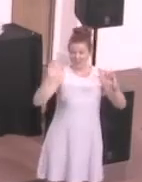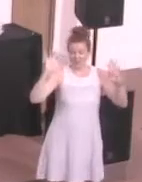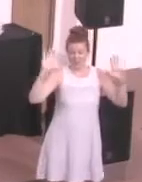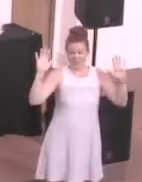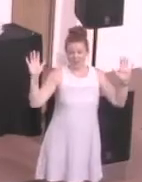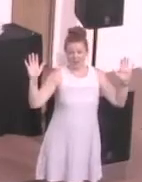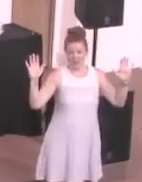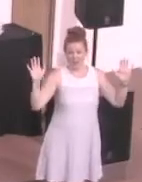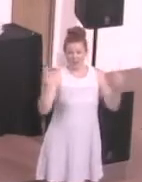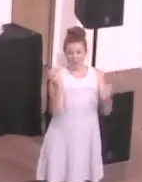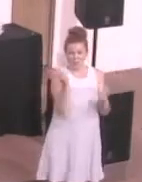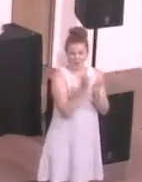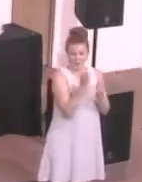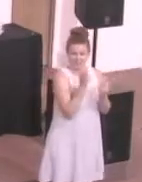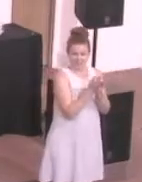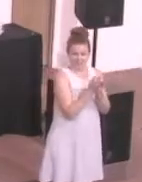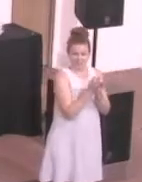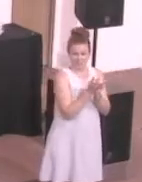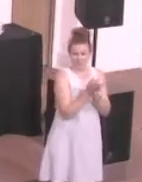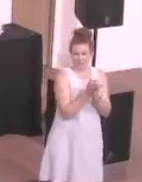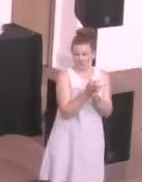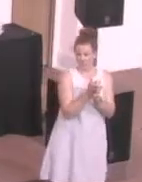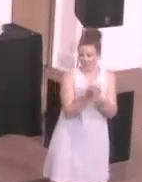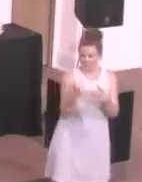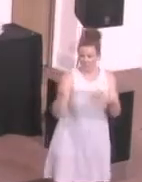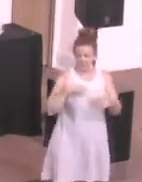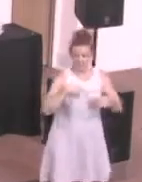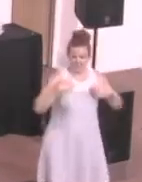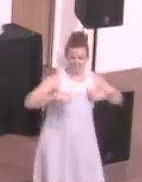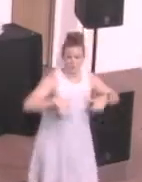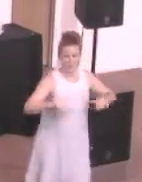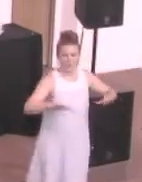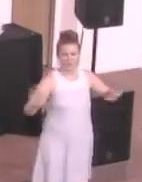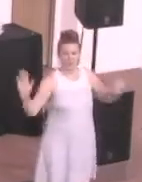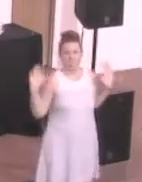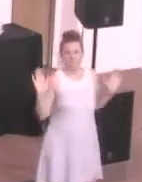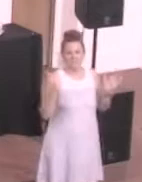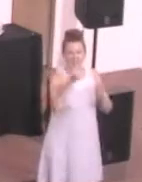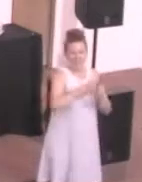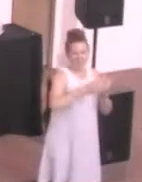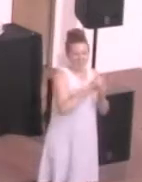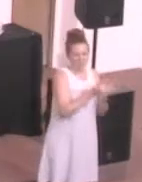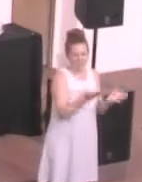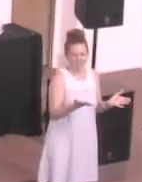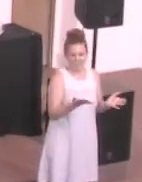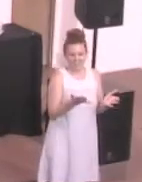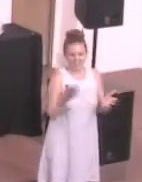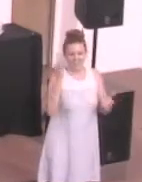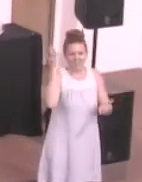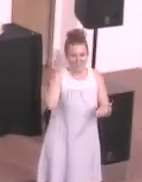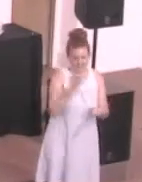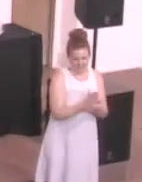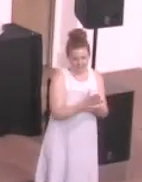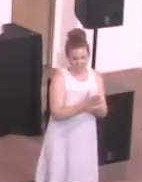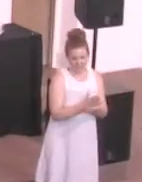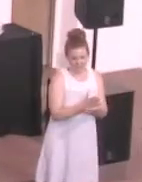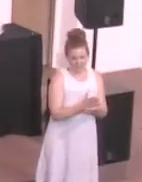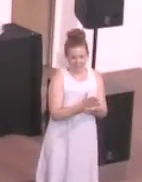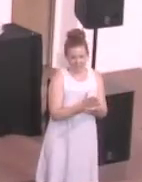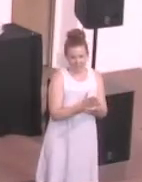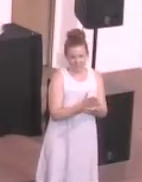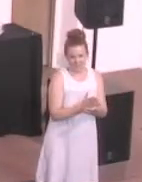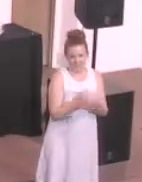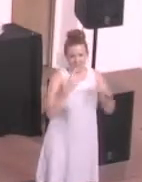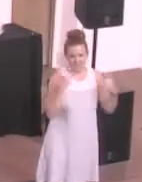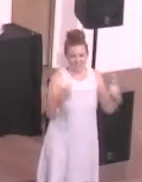cloud of witnesses, let us throw off everything that hinders and